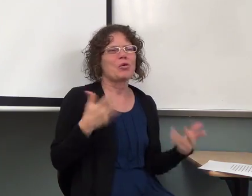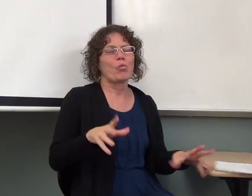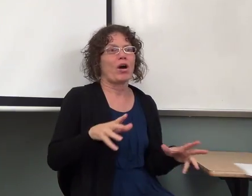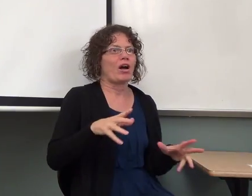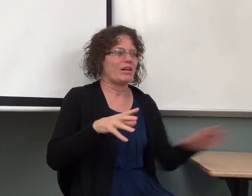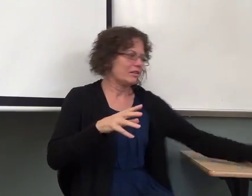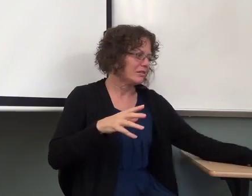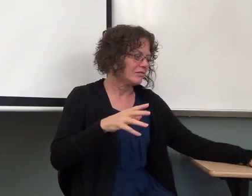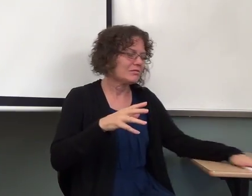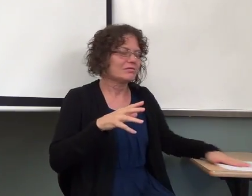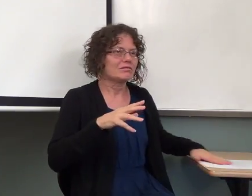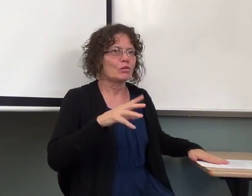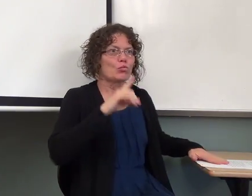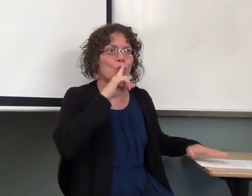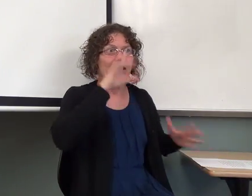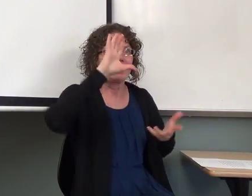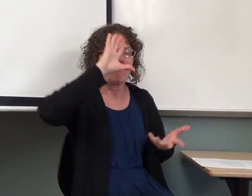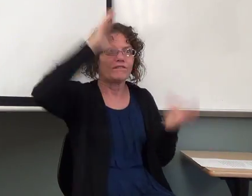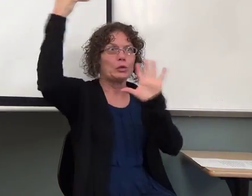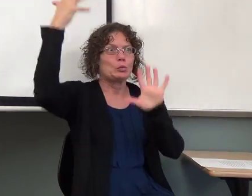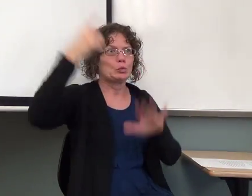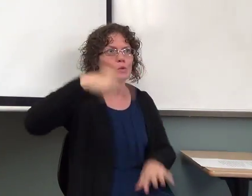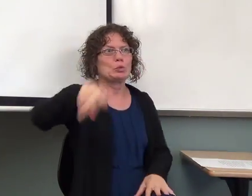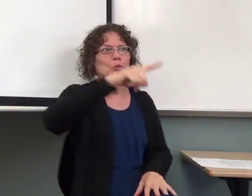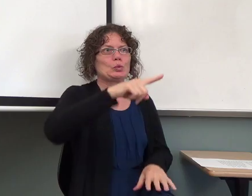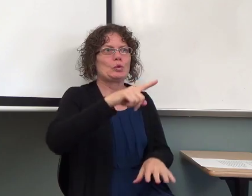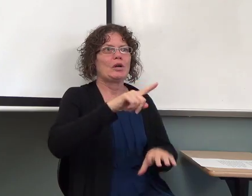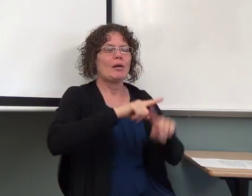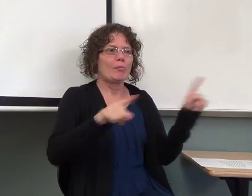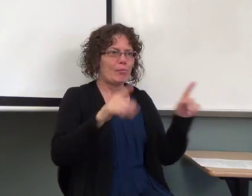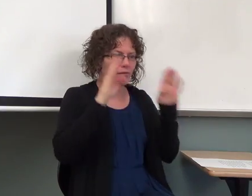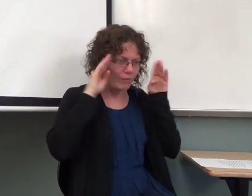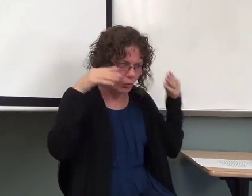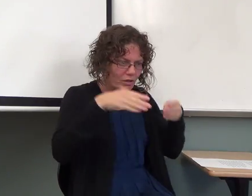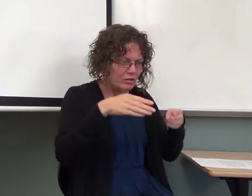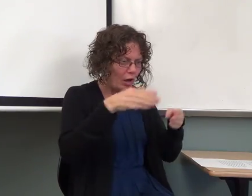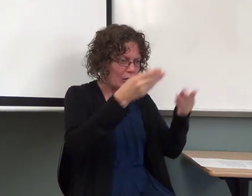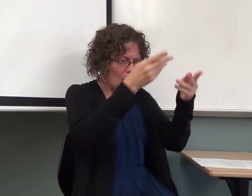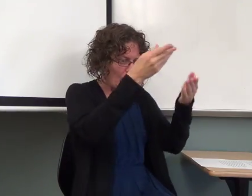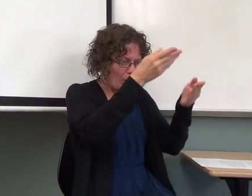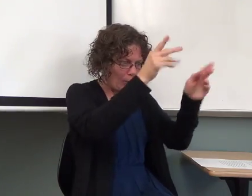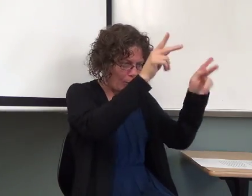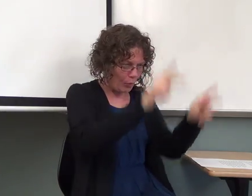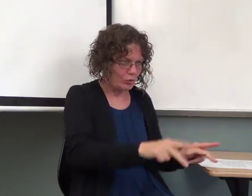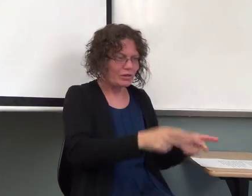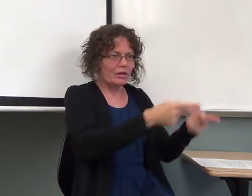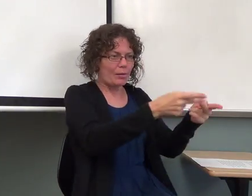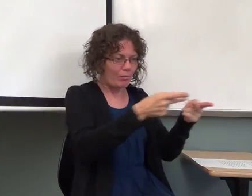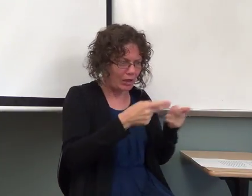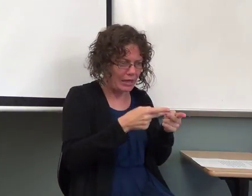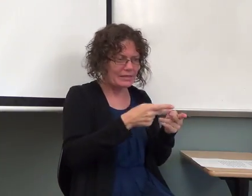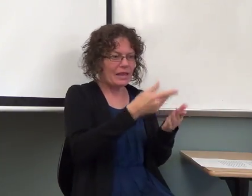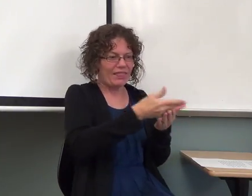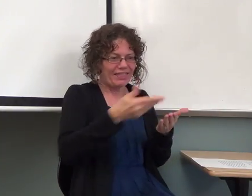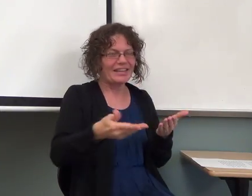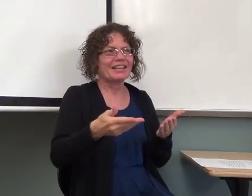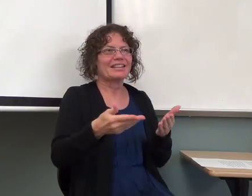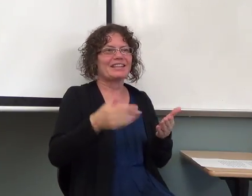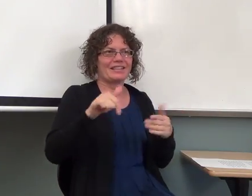want to focus on the things that are person, places, or things in this particular exercise. We're going to do this again, and we're going to look